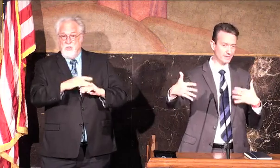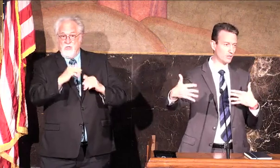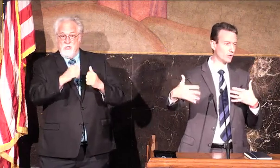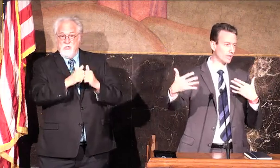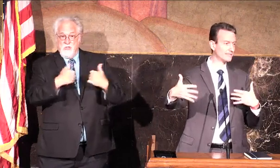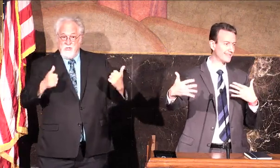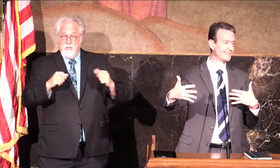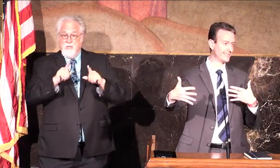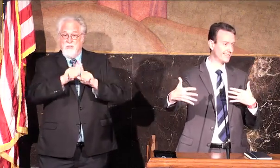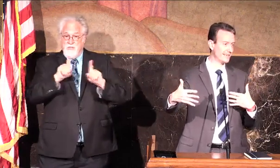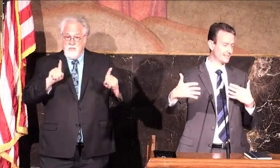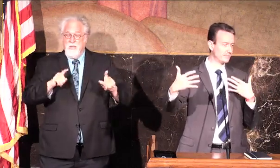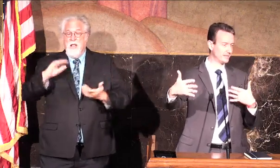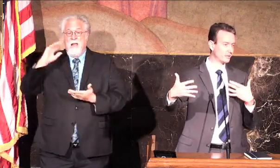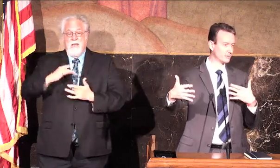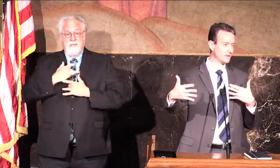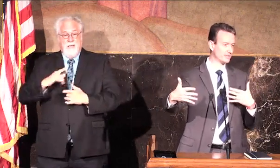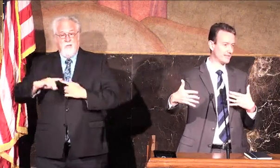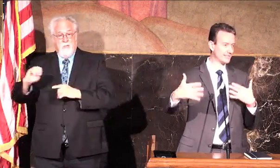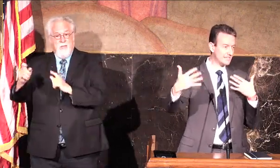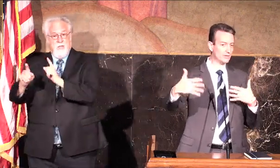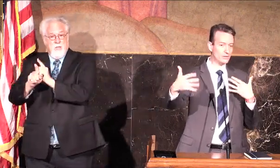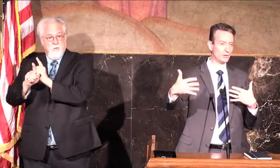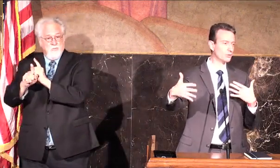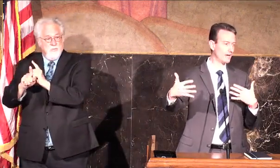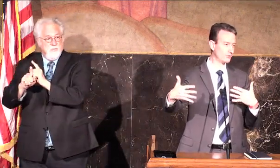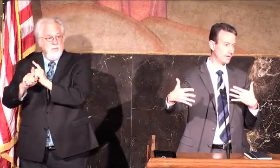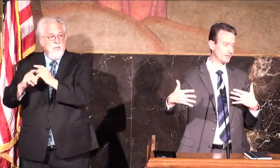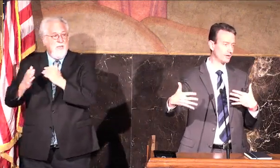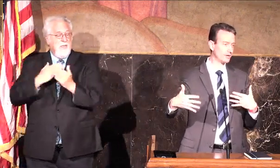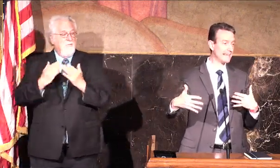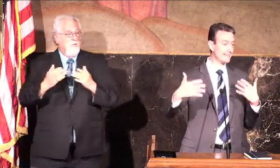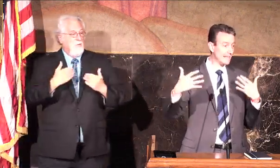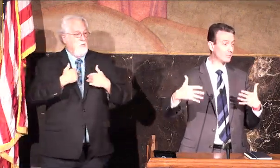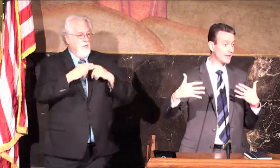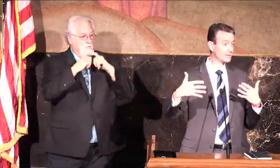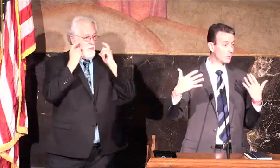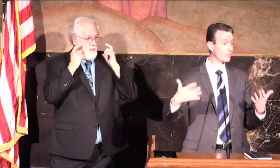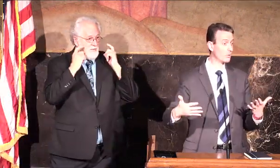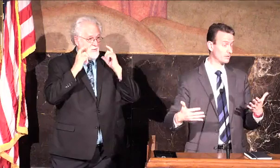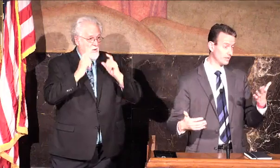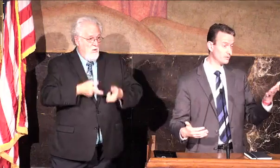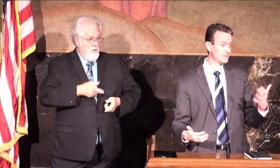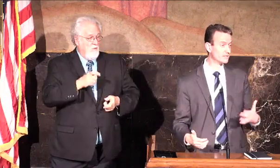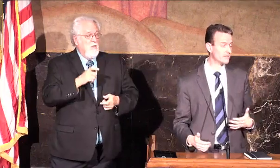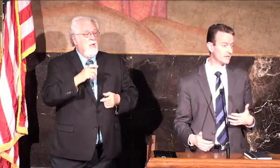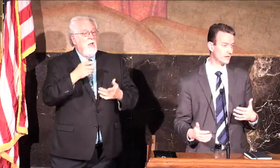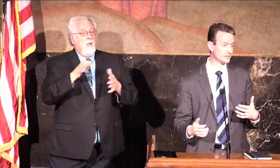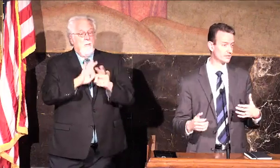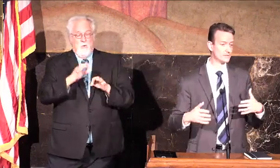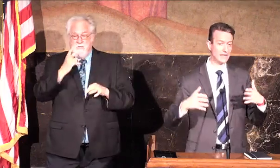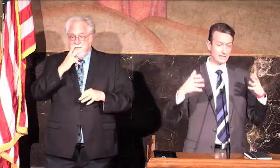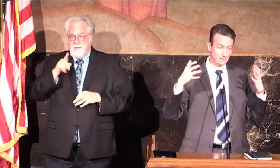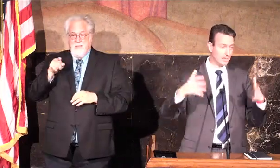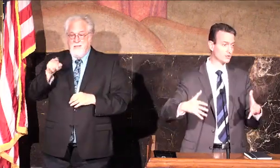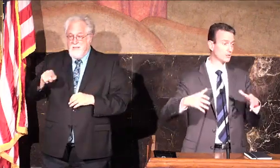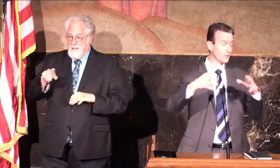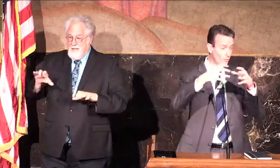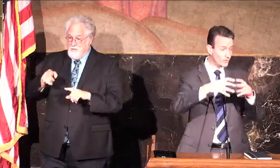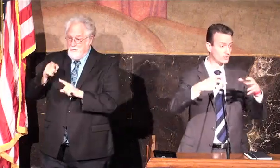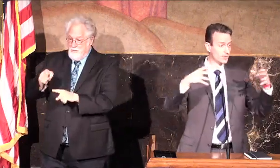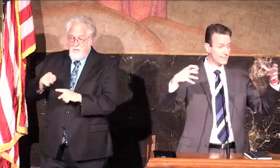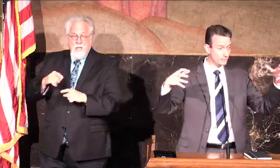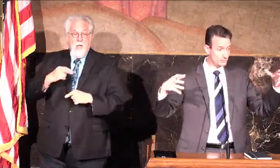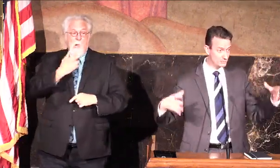distancing mean that you are less likely to be in close contact even though you have your mask on. That's why it's so important, and you see us taking actions to make sure